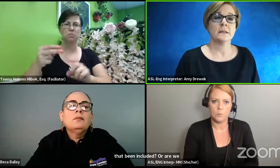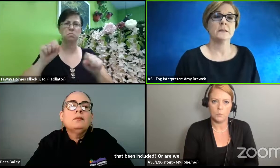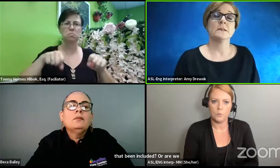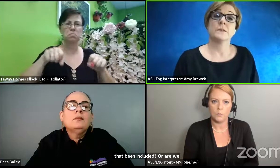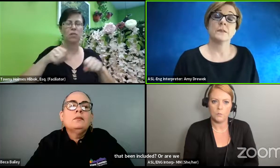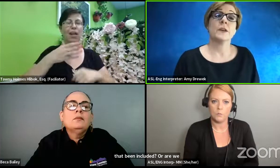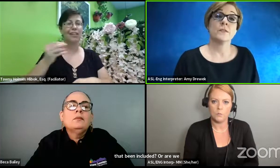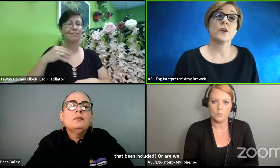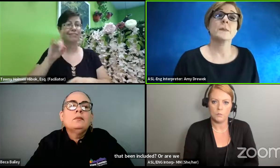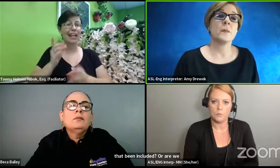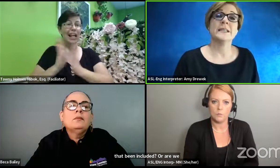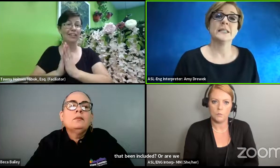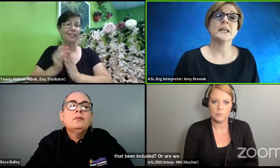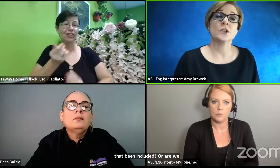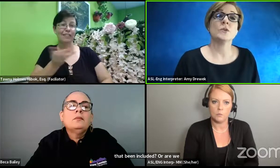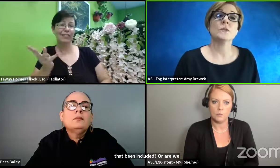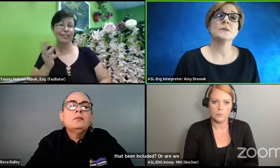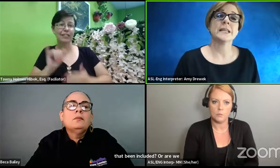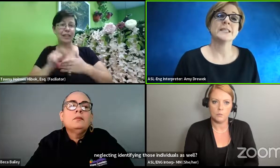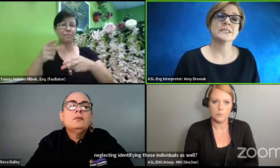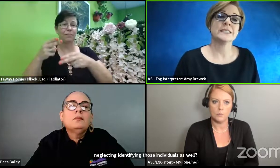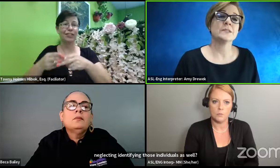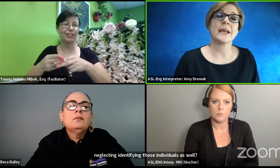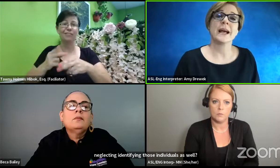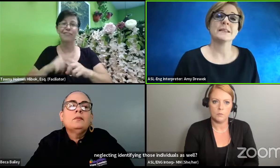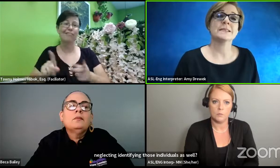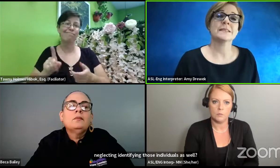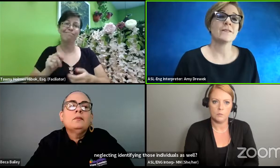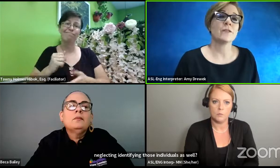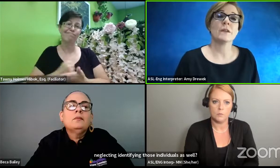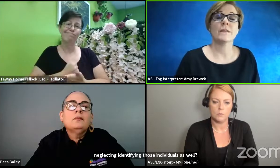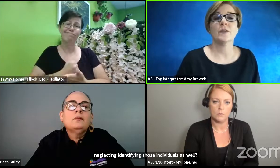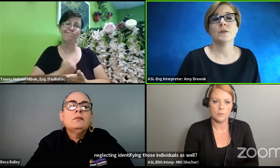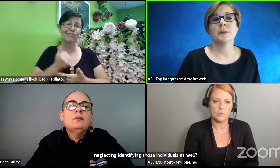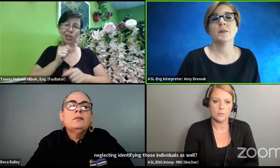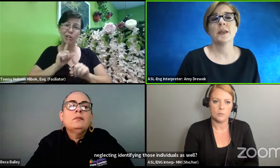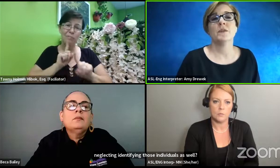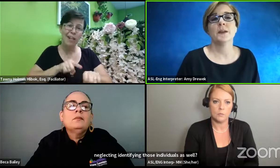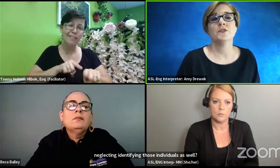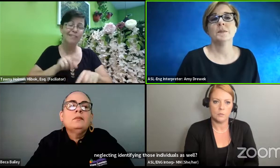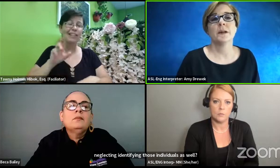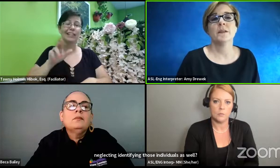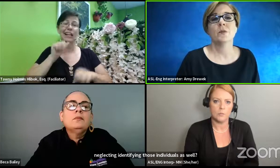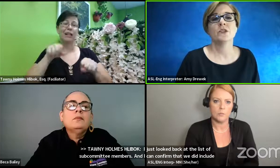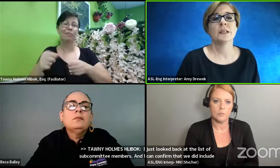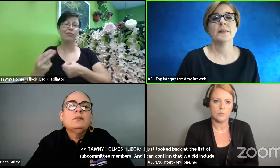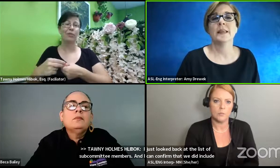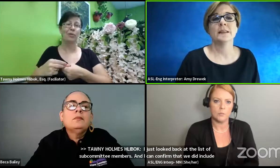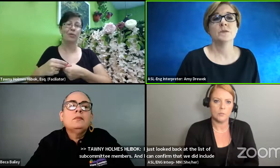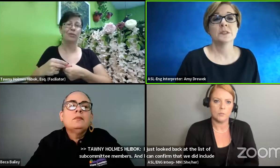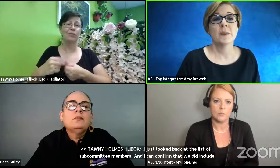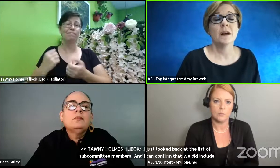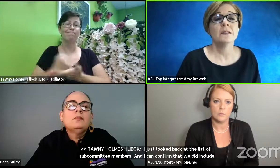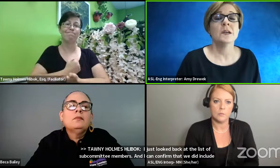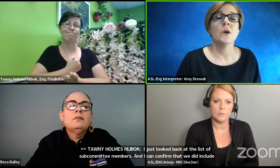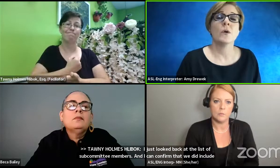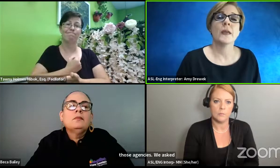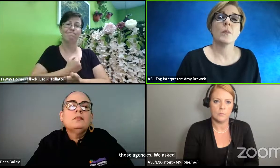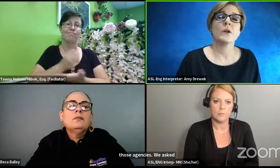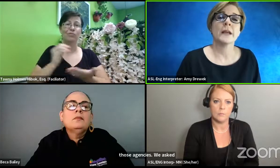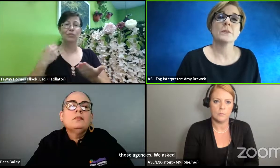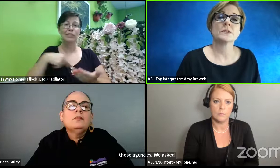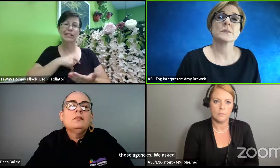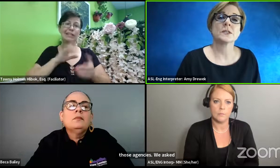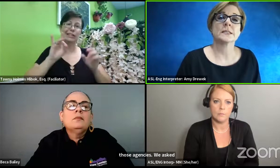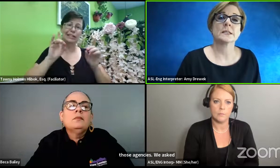I can confirm that we did include those agencies. We asked several of those people that you mentioned, but unfortunately they didn't respond